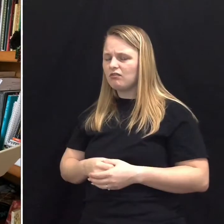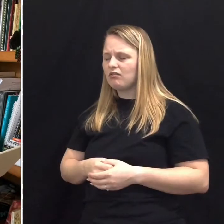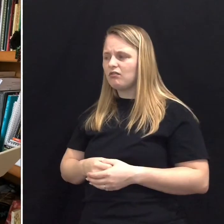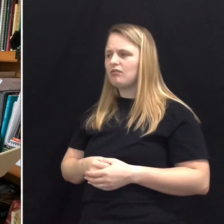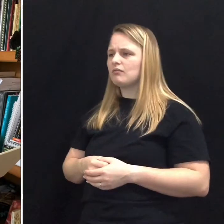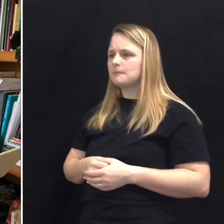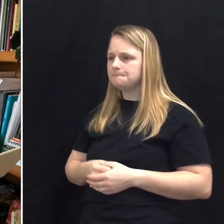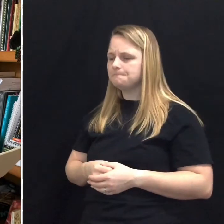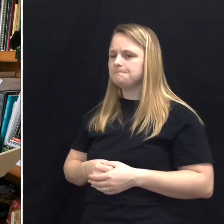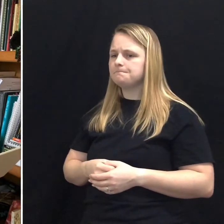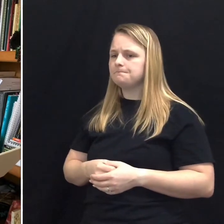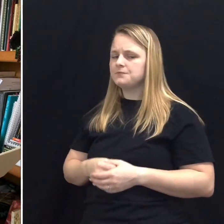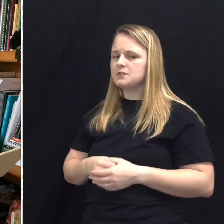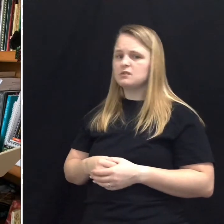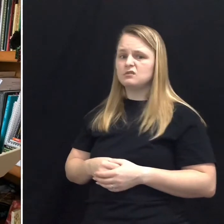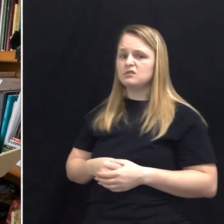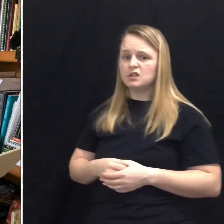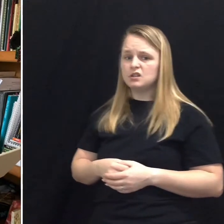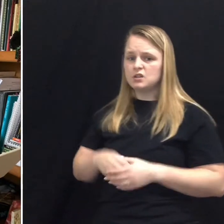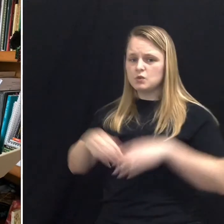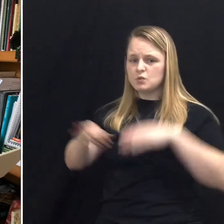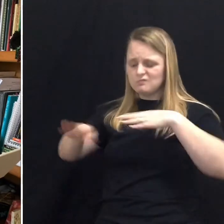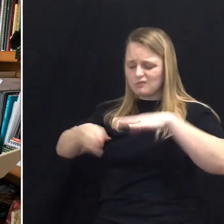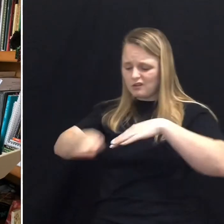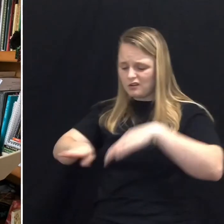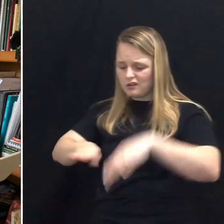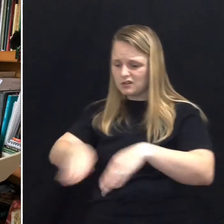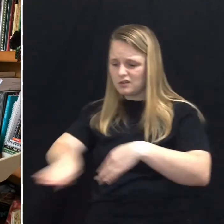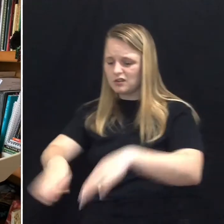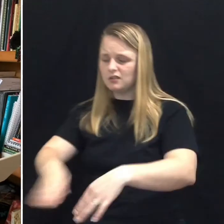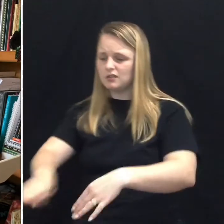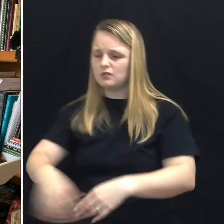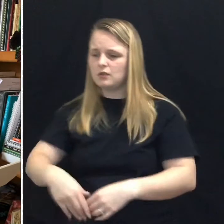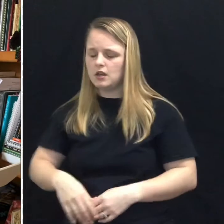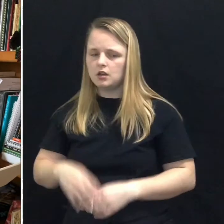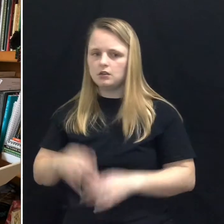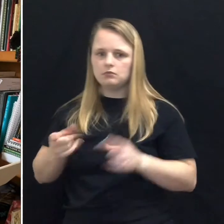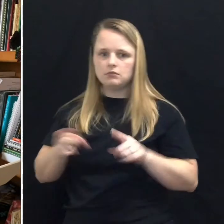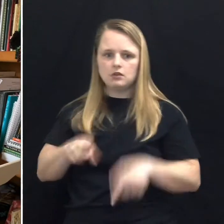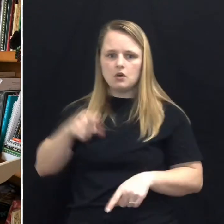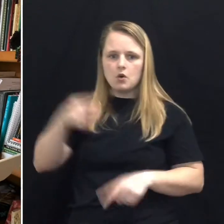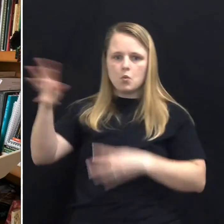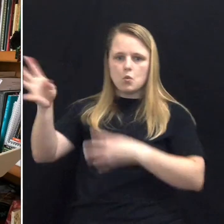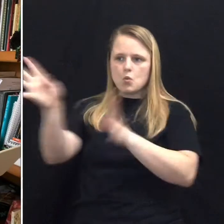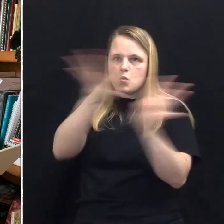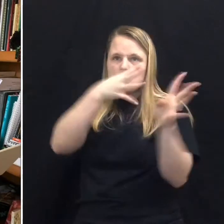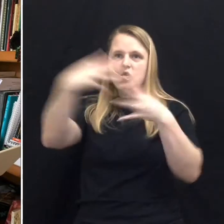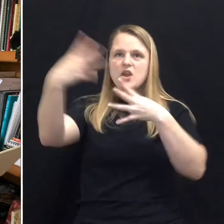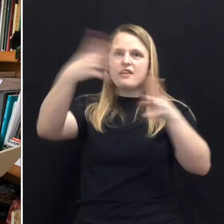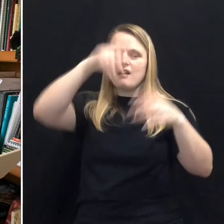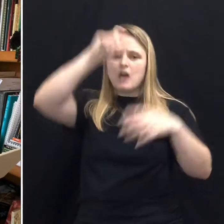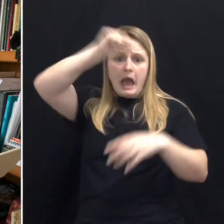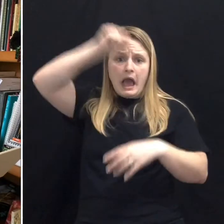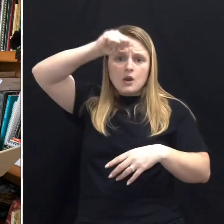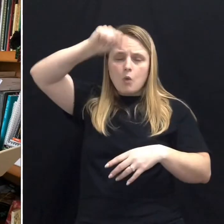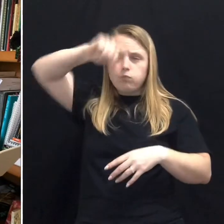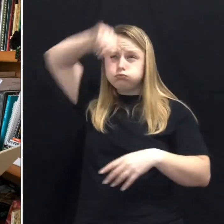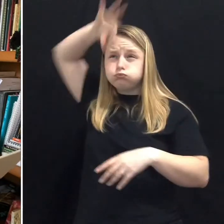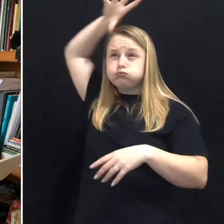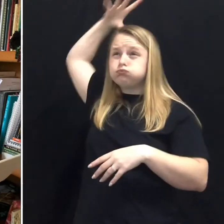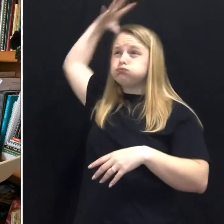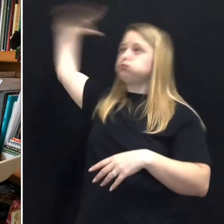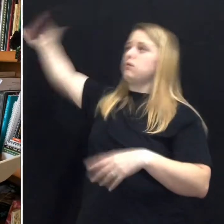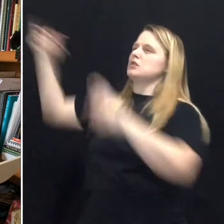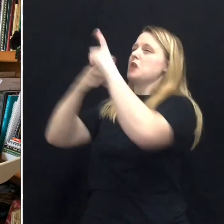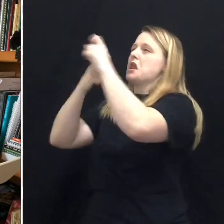As he approached the stairway, a gust of wind took Alan's hat sailing right off his head. Running along with one